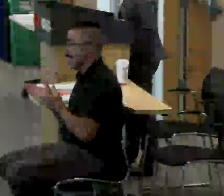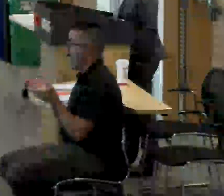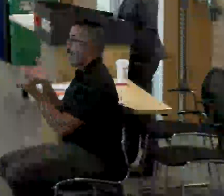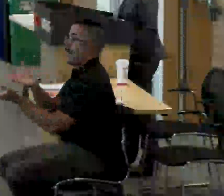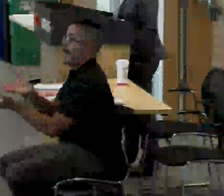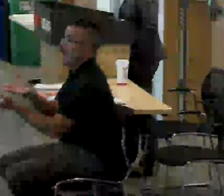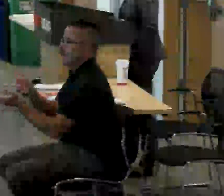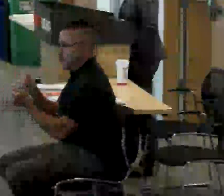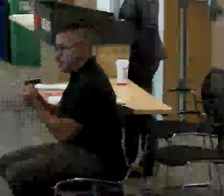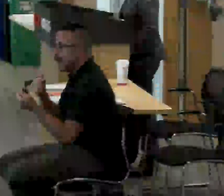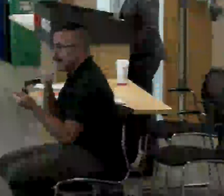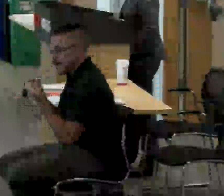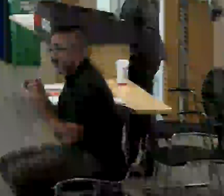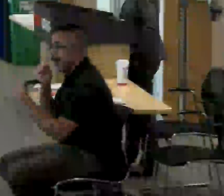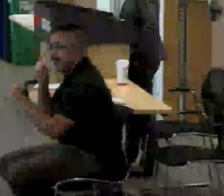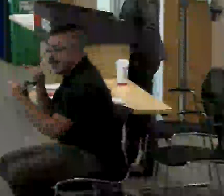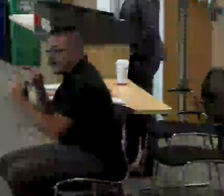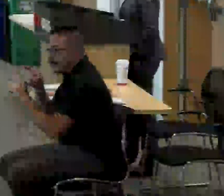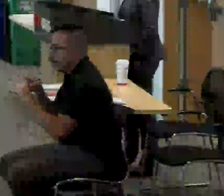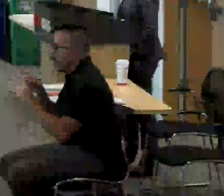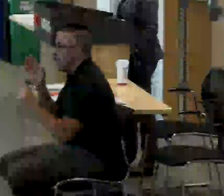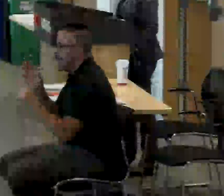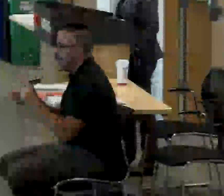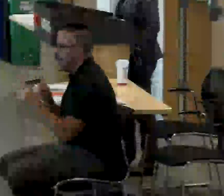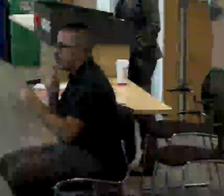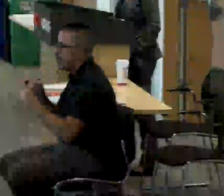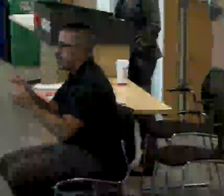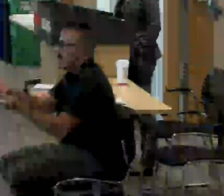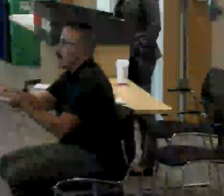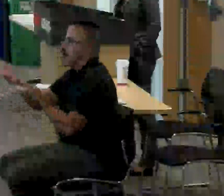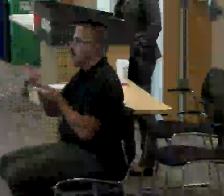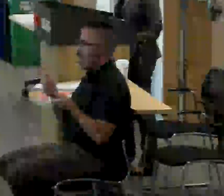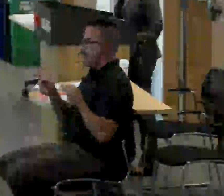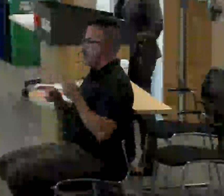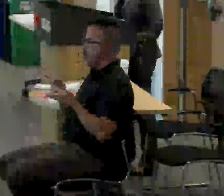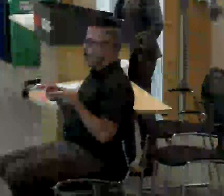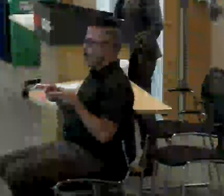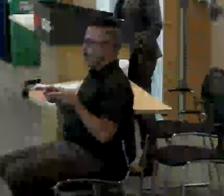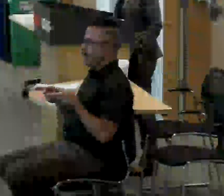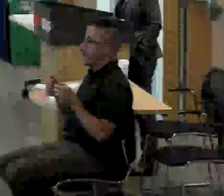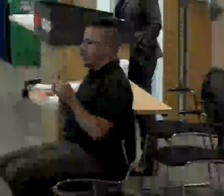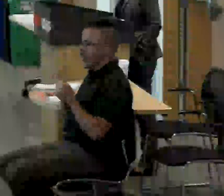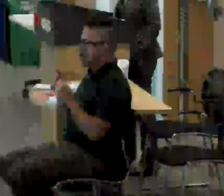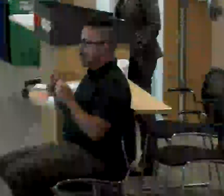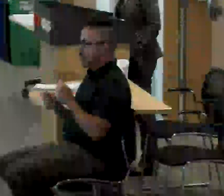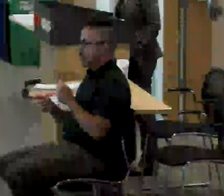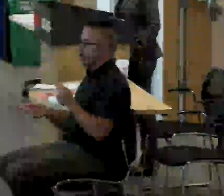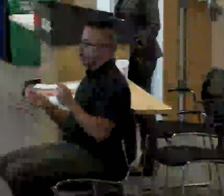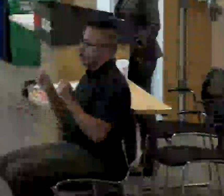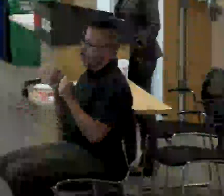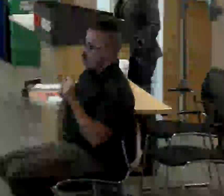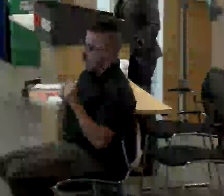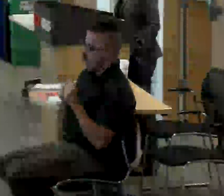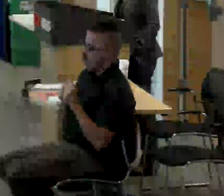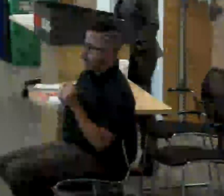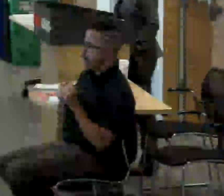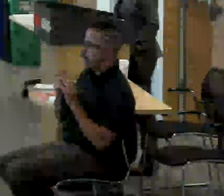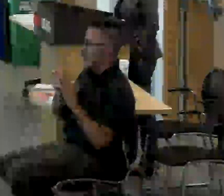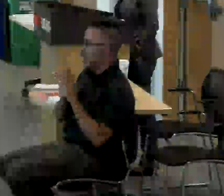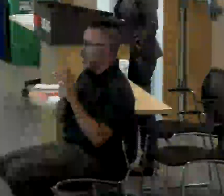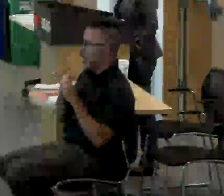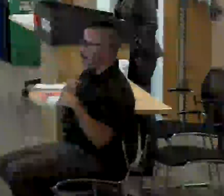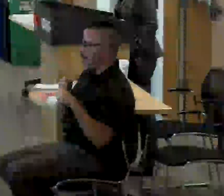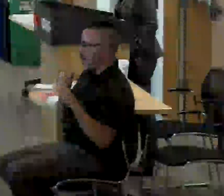good intention, but never actually brought people with disabilities alongside the policymakers and the lawmakers to design